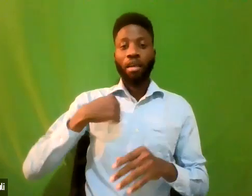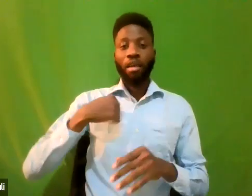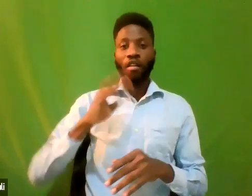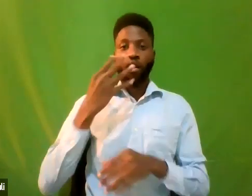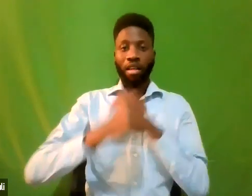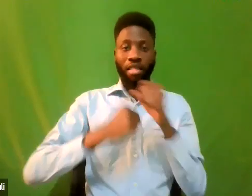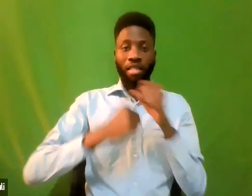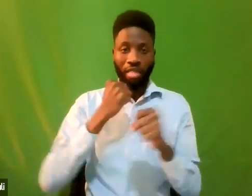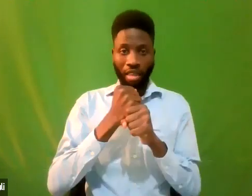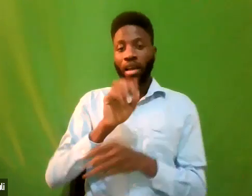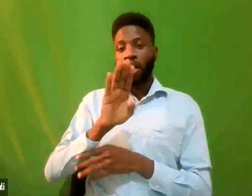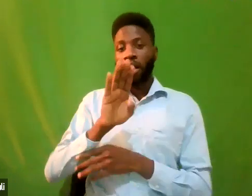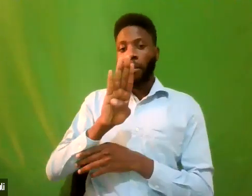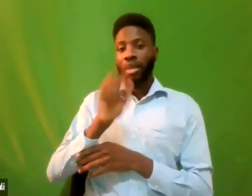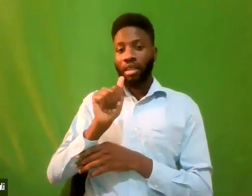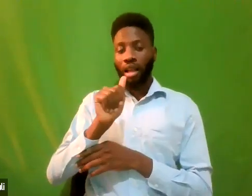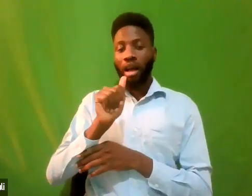in accounting. Yes, I'm really privileged